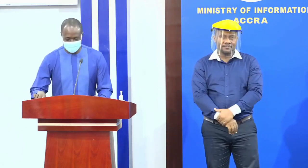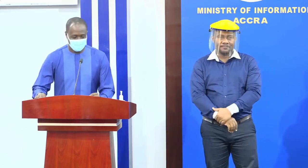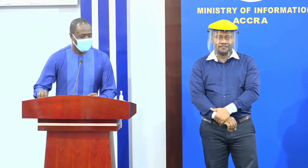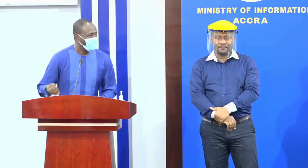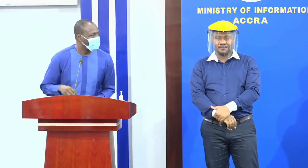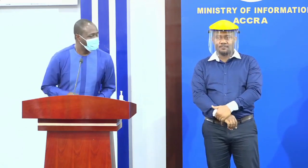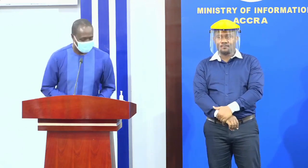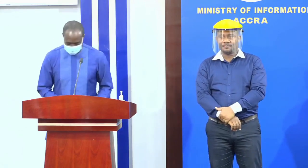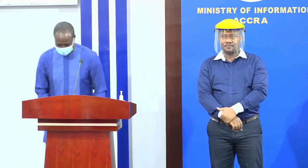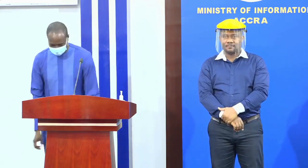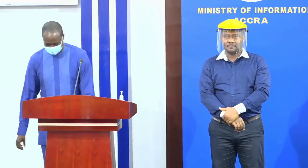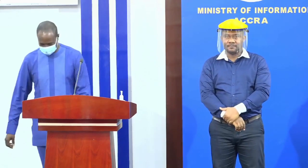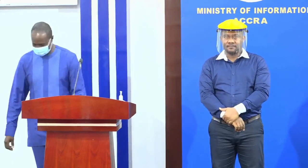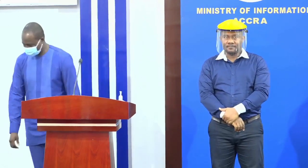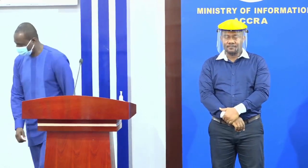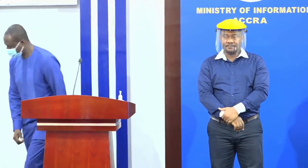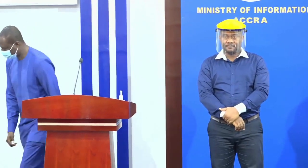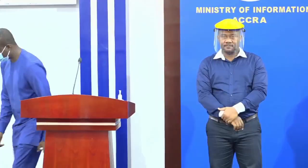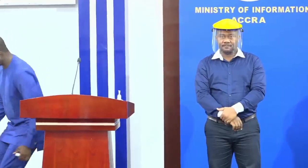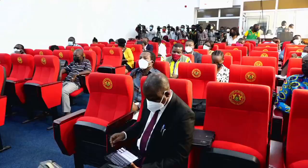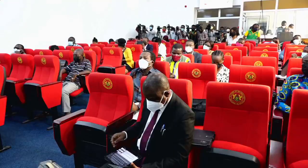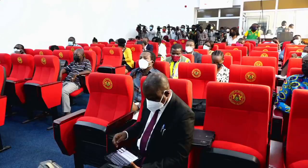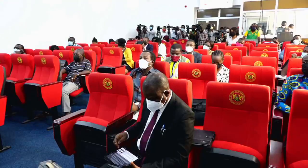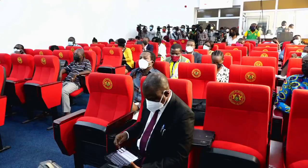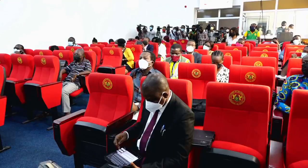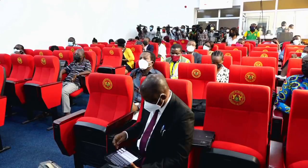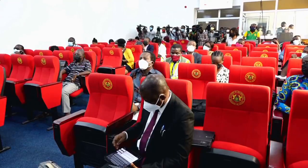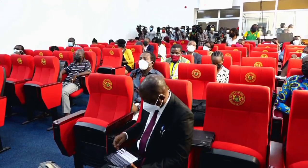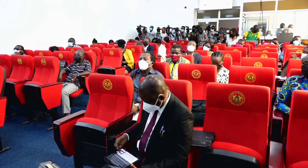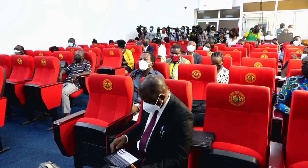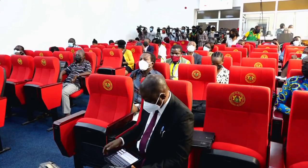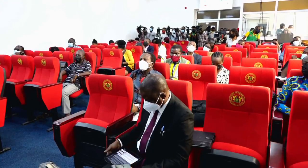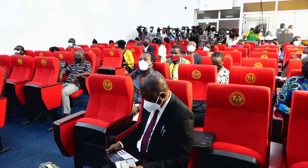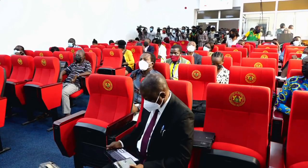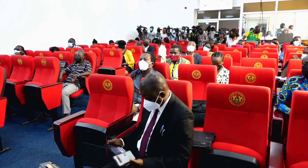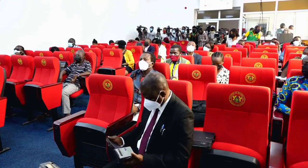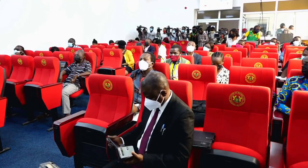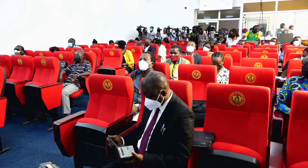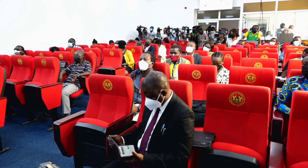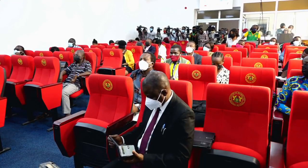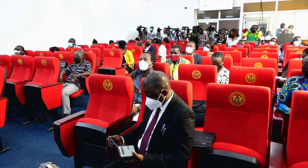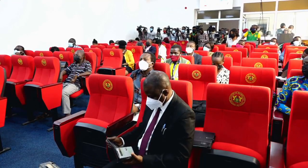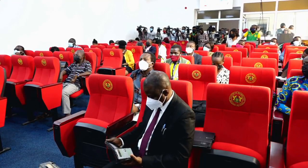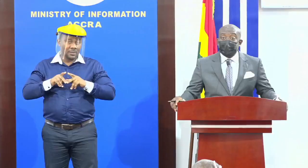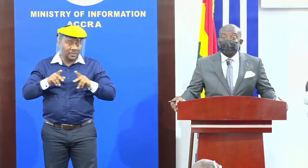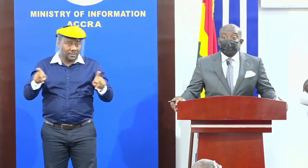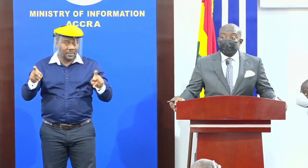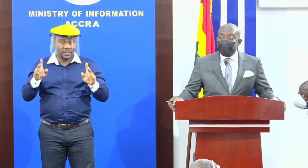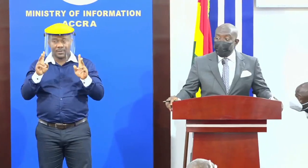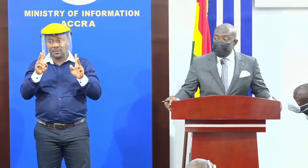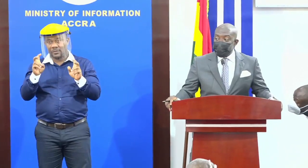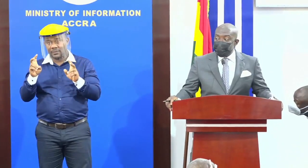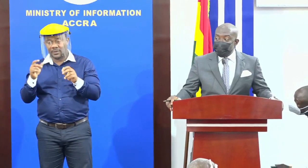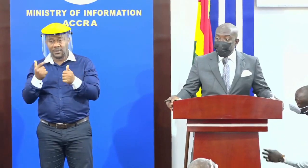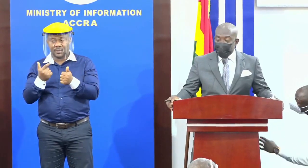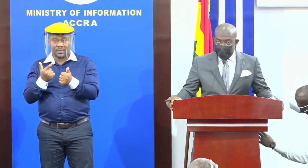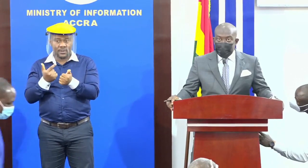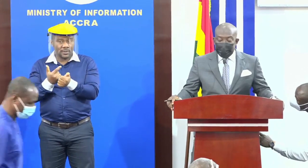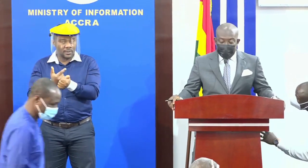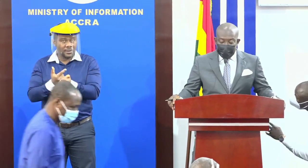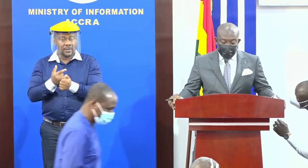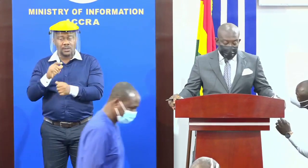Fifi Boafo is the head of public affairs at the Ghana Cocoa Board. And Fifi, we thank you for that